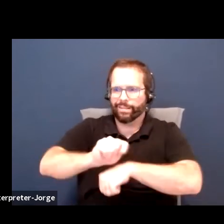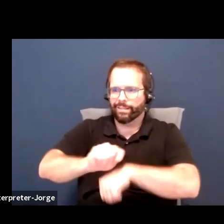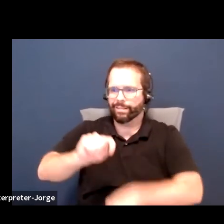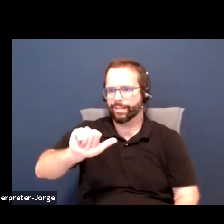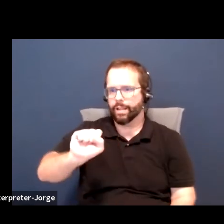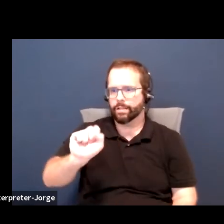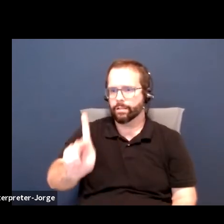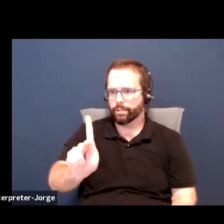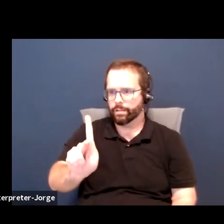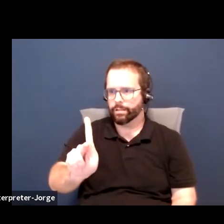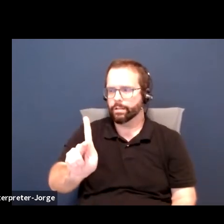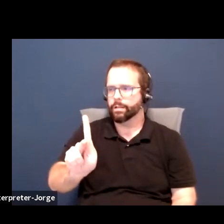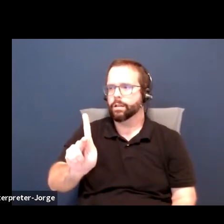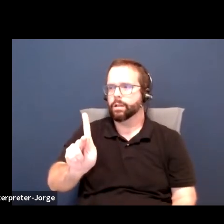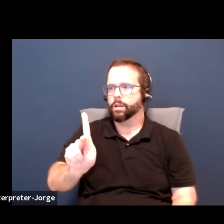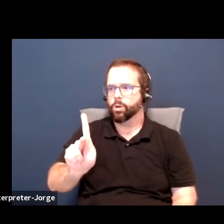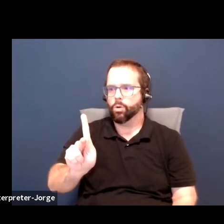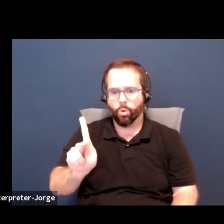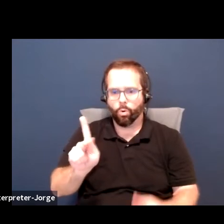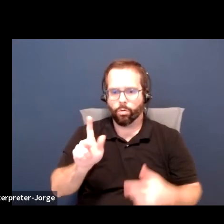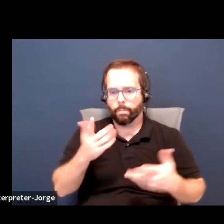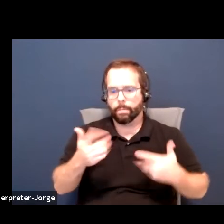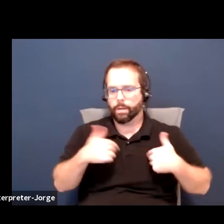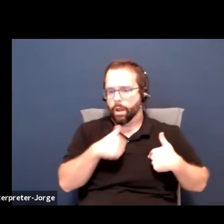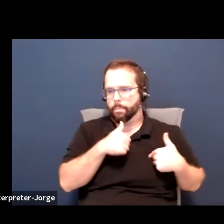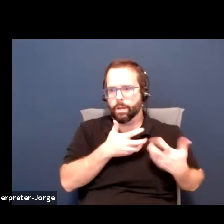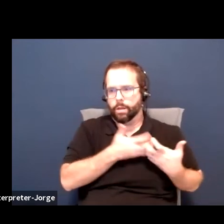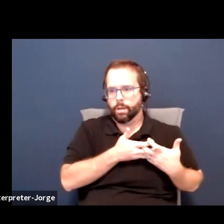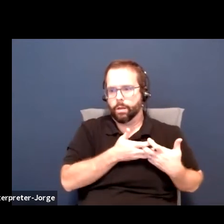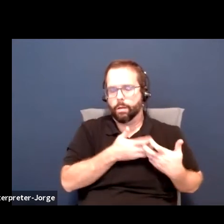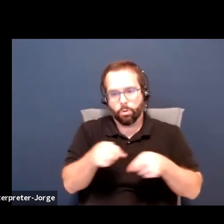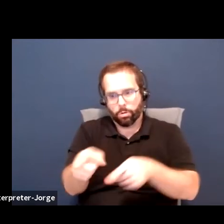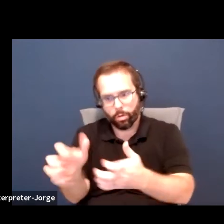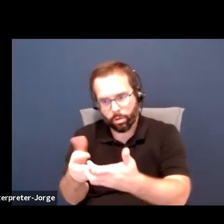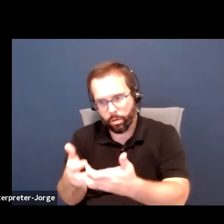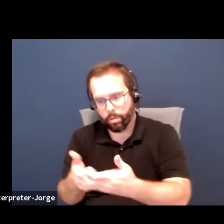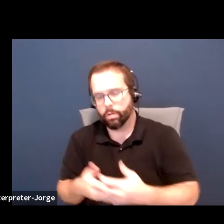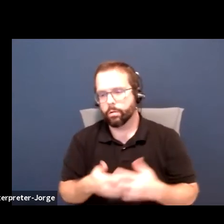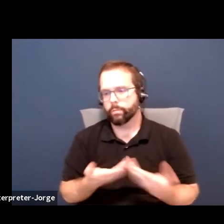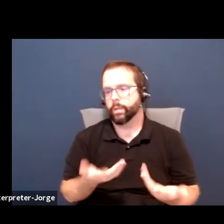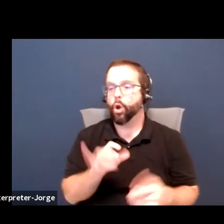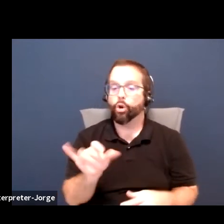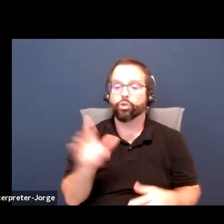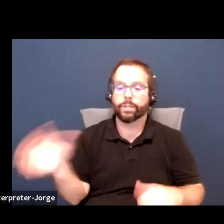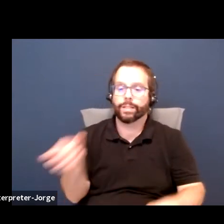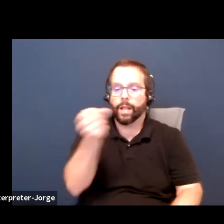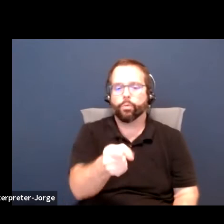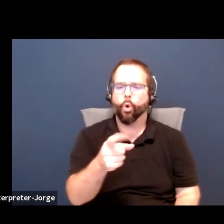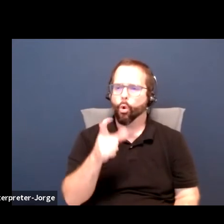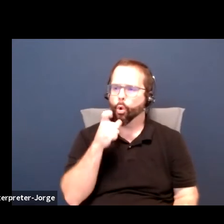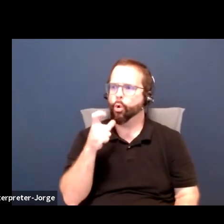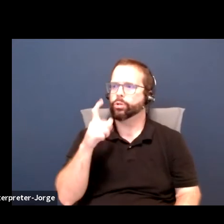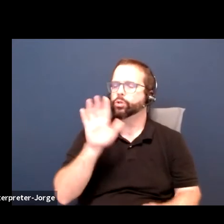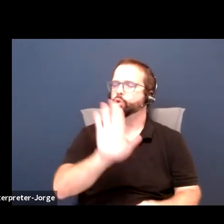champion for the project. We would love to start an ASL referral business, but right now we don't have a champion for it. And so